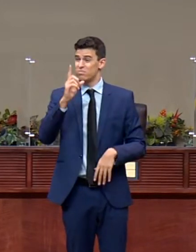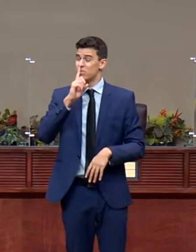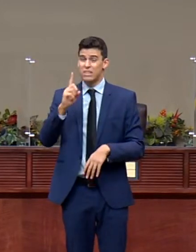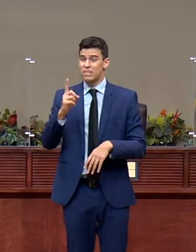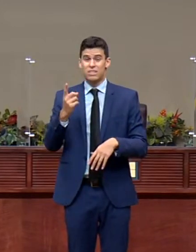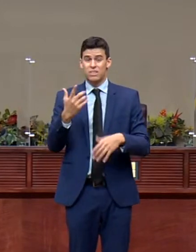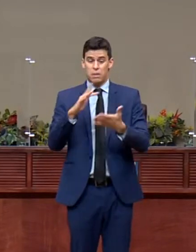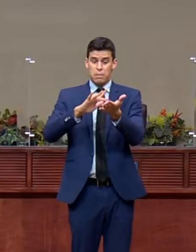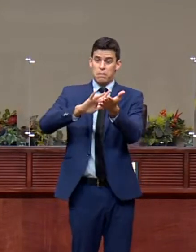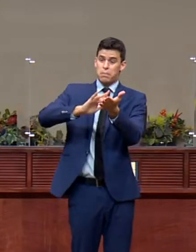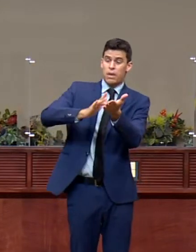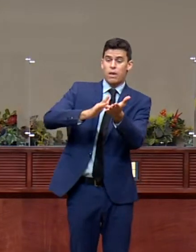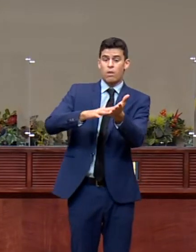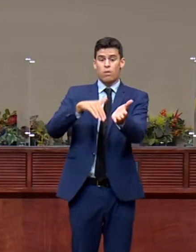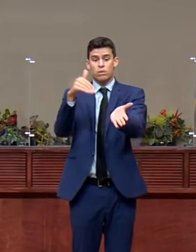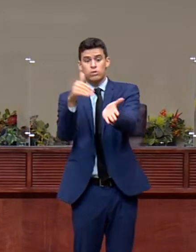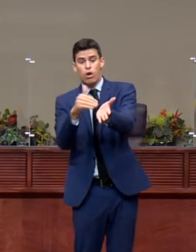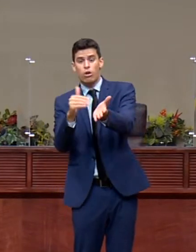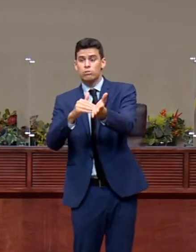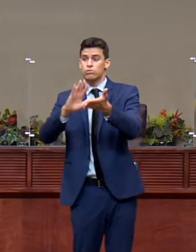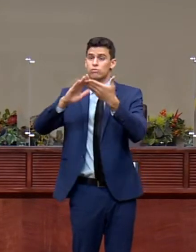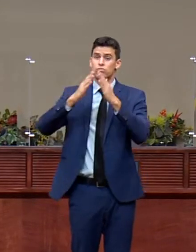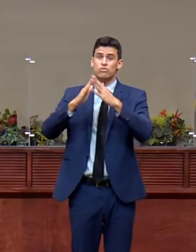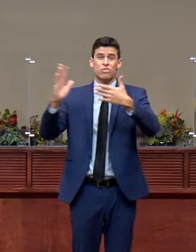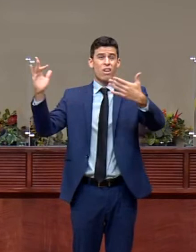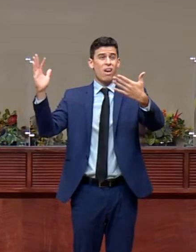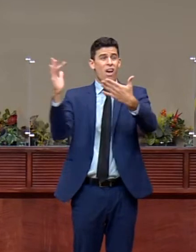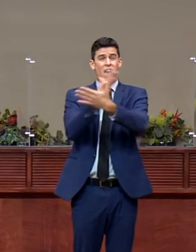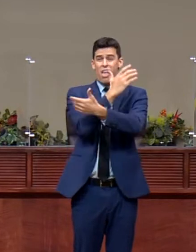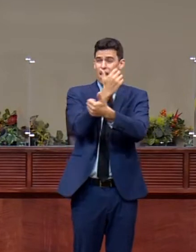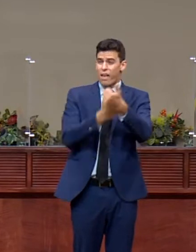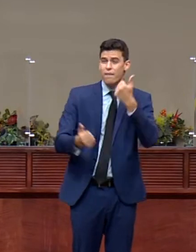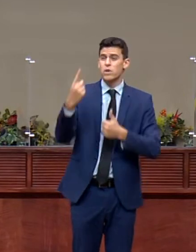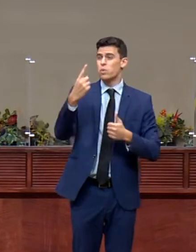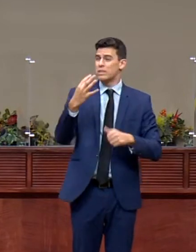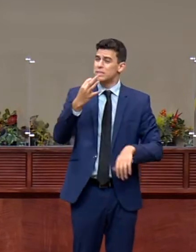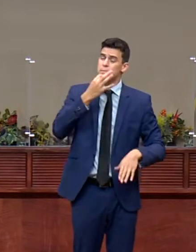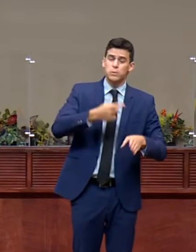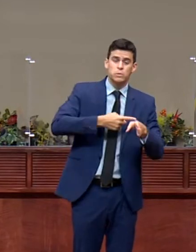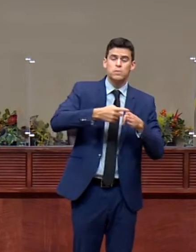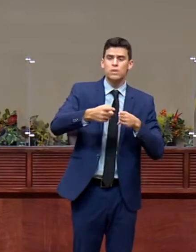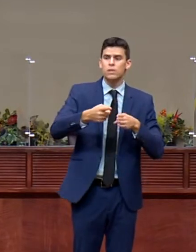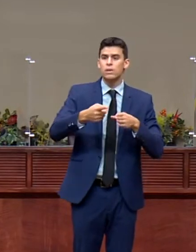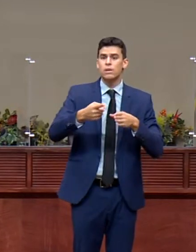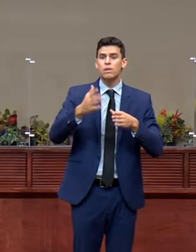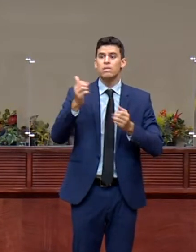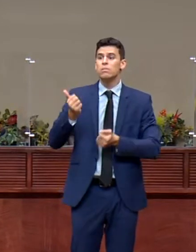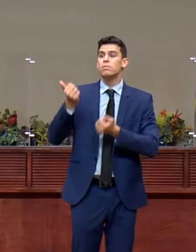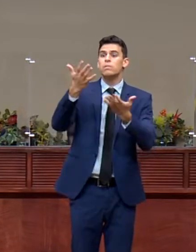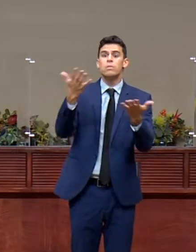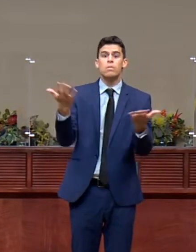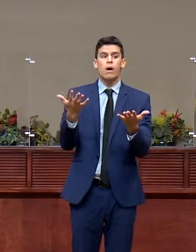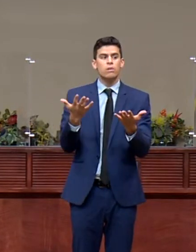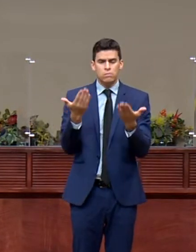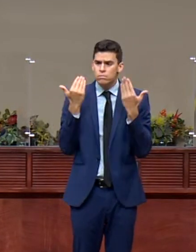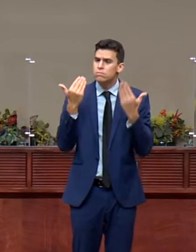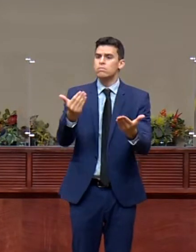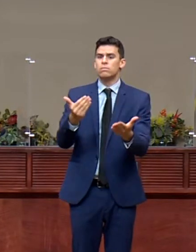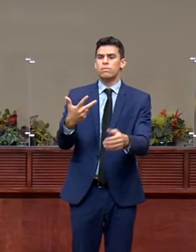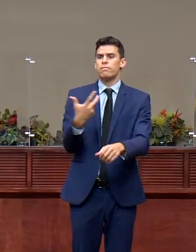community, the recommendation is vaccinate. Vaccinate your kids. This is how we're going to get out of